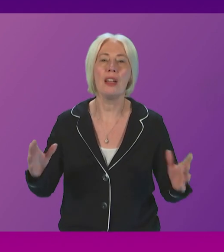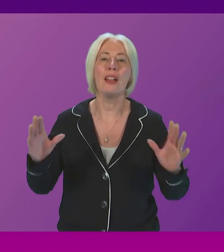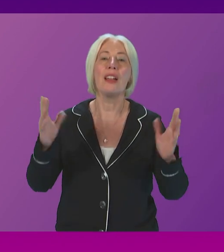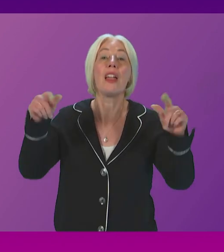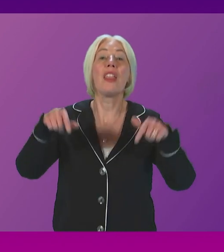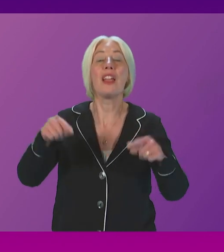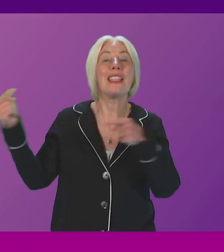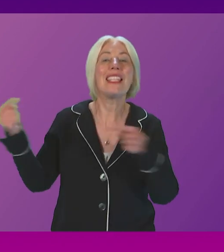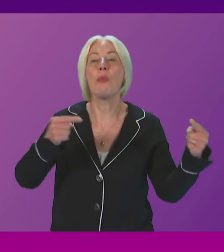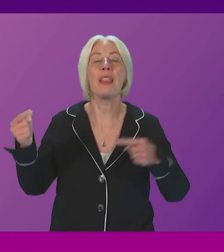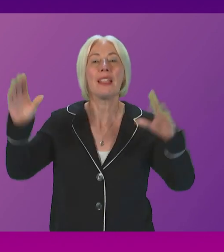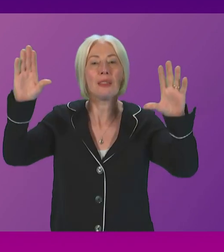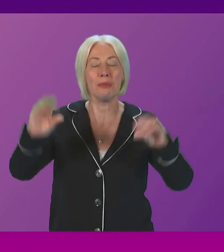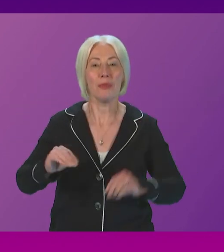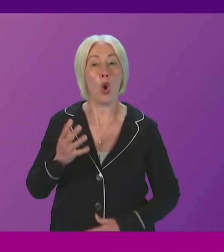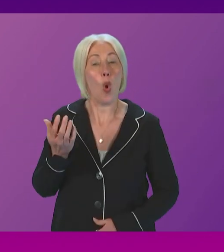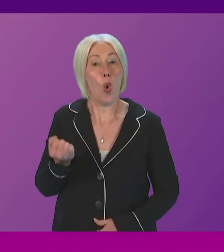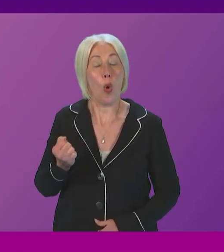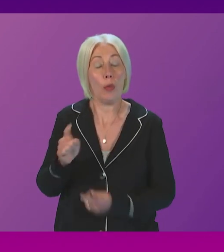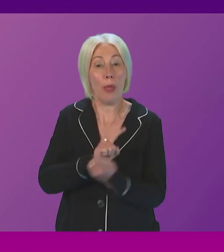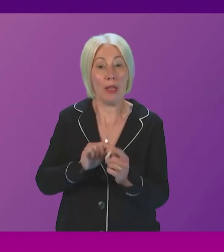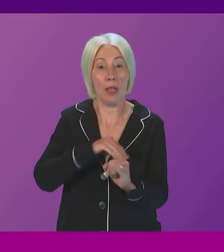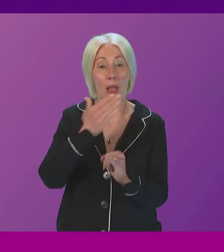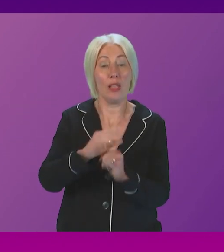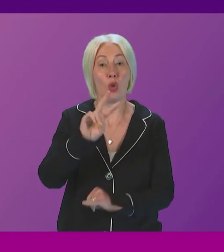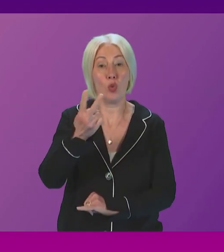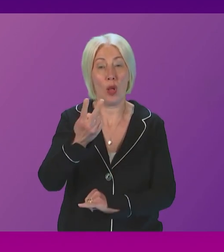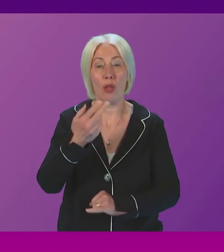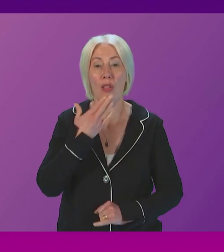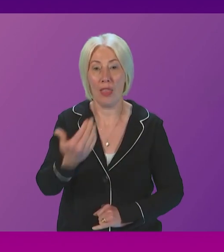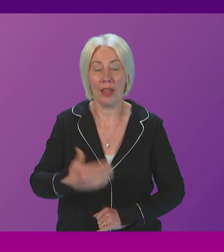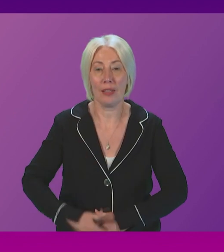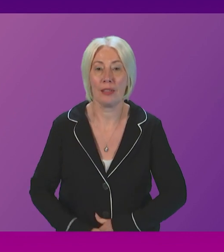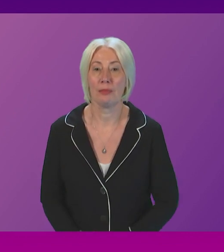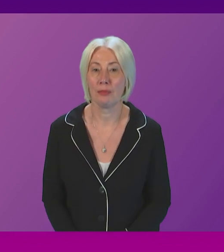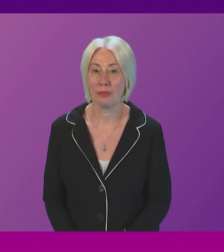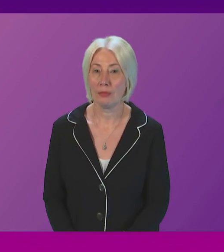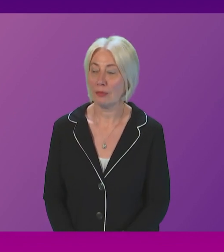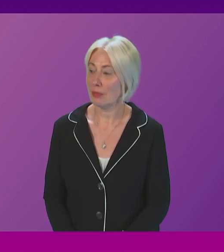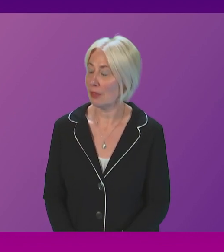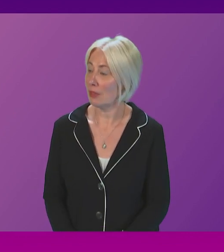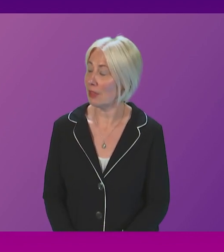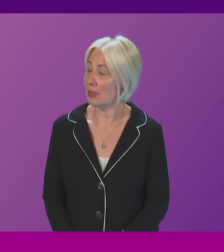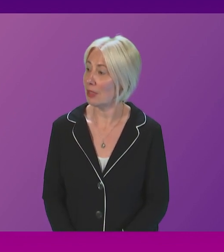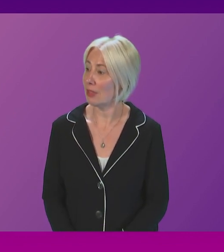the debate and I suspend this meeting until 2pm. Thank you. Thank you very much.